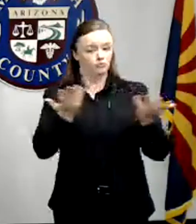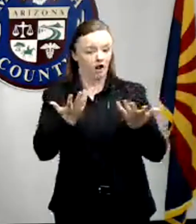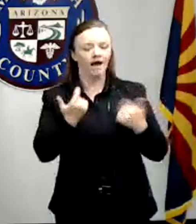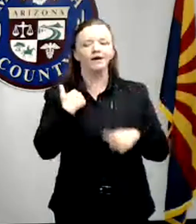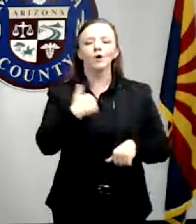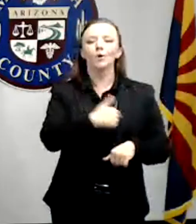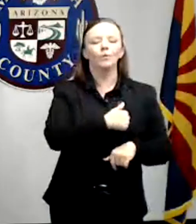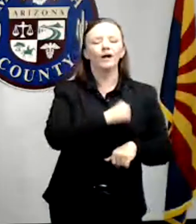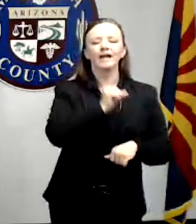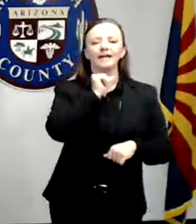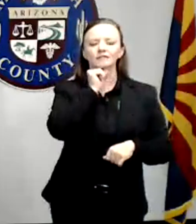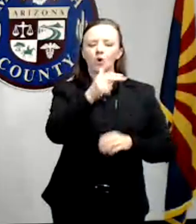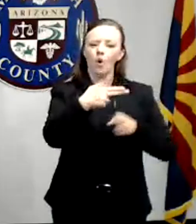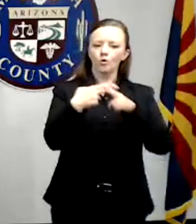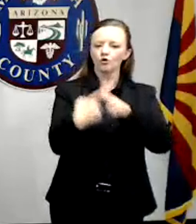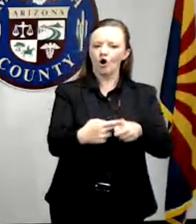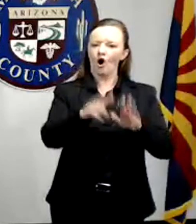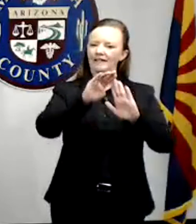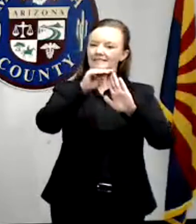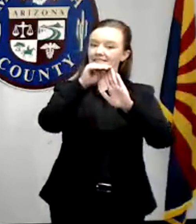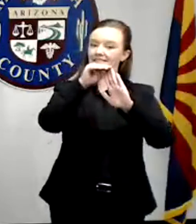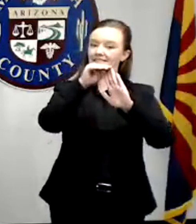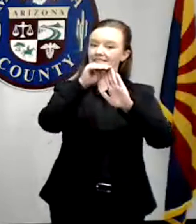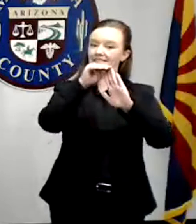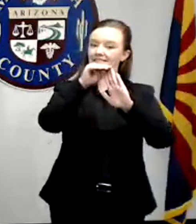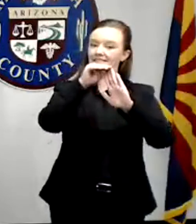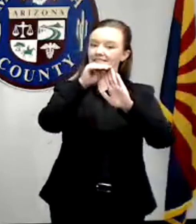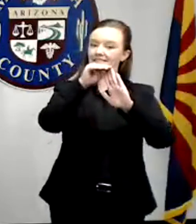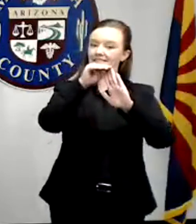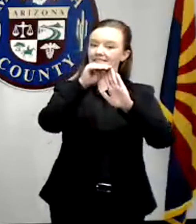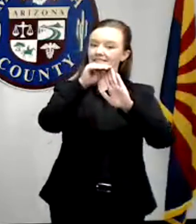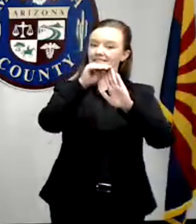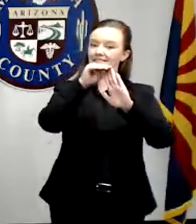don't interpret a decline at all until we